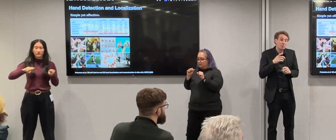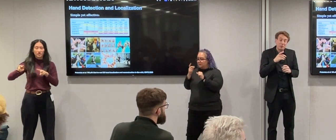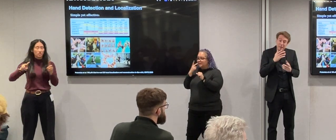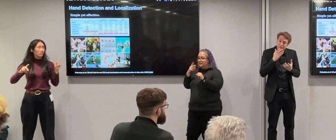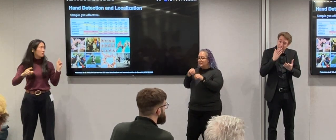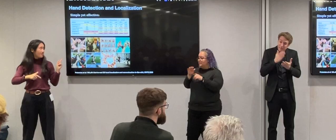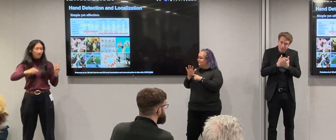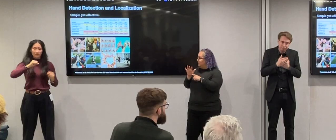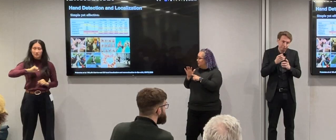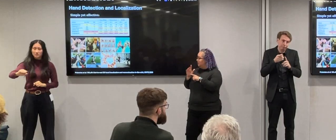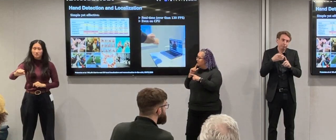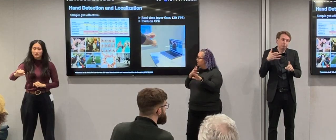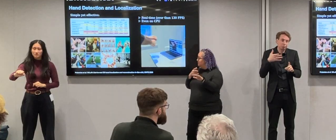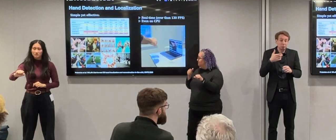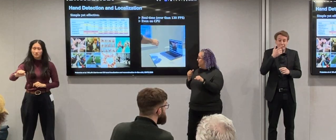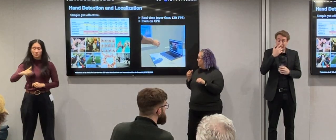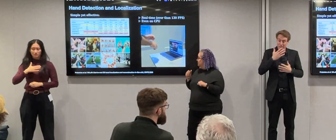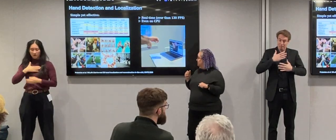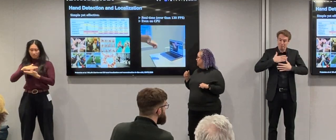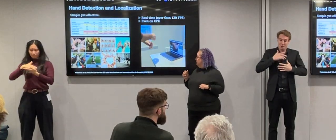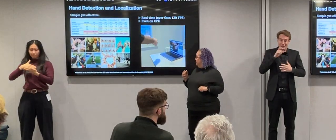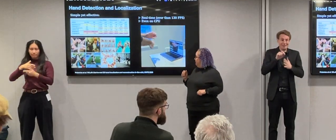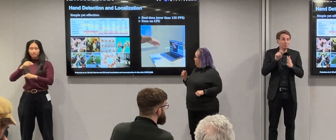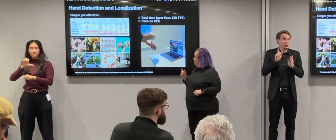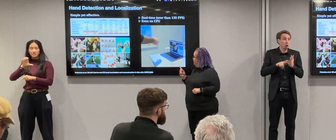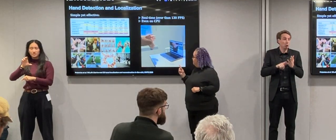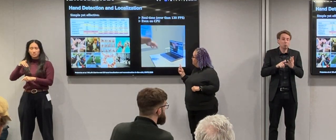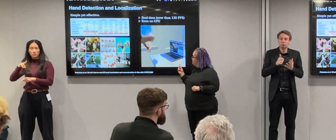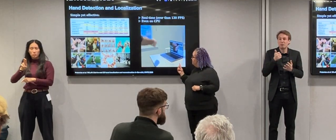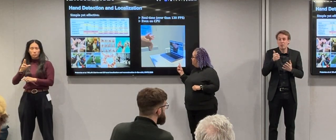so it can run even on my CPU.